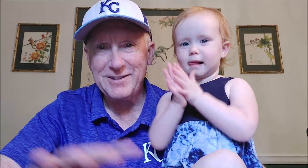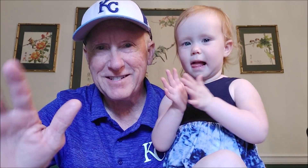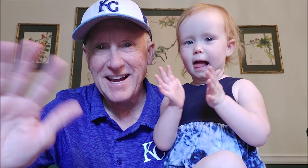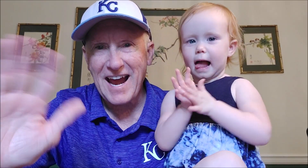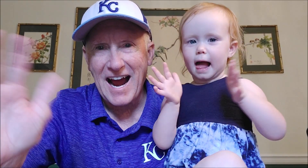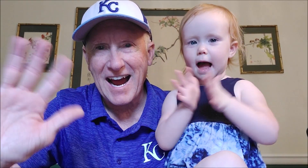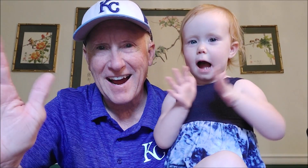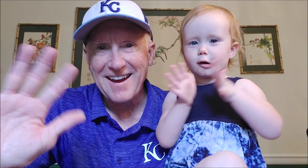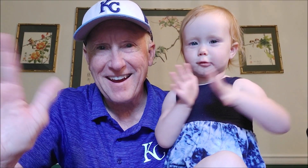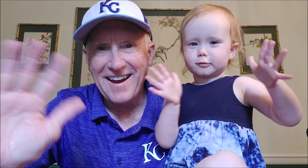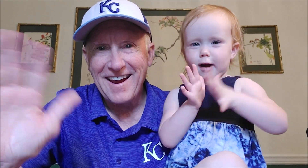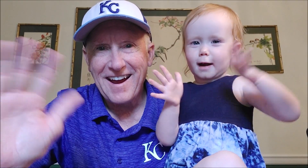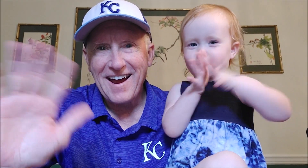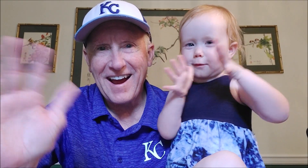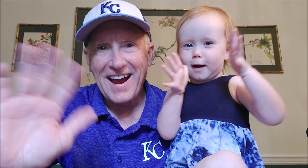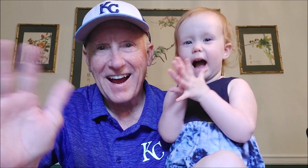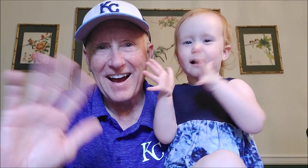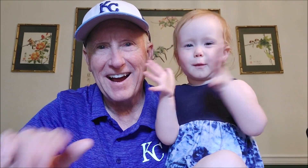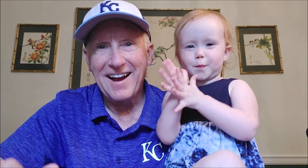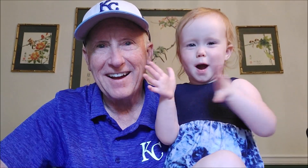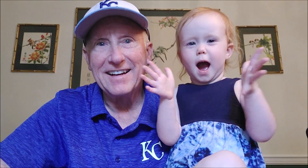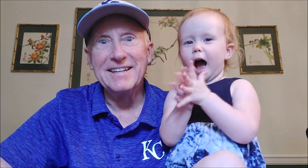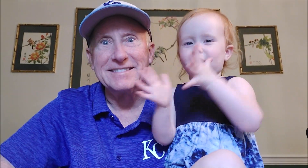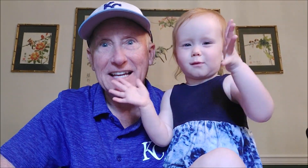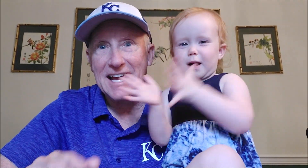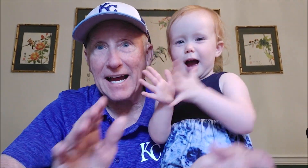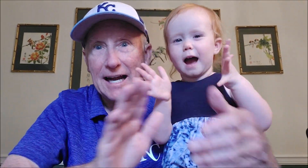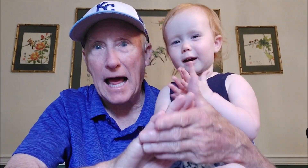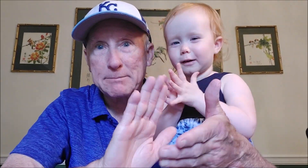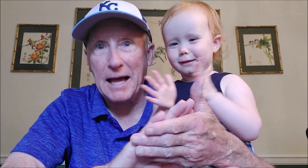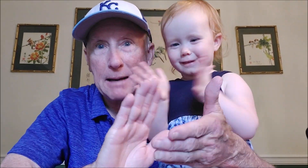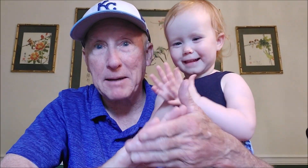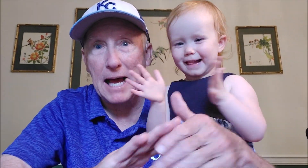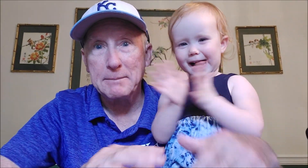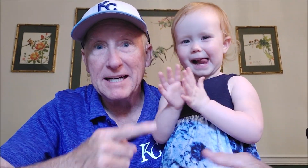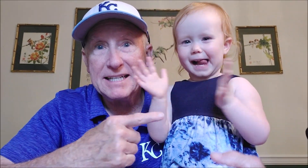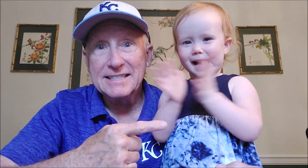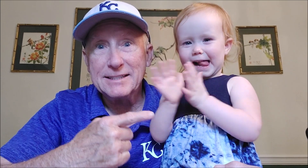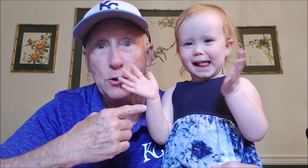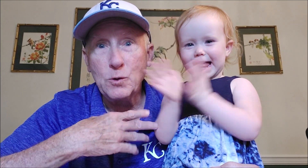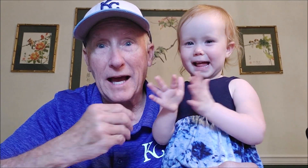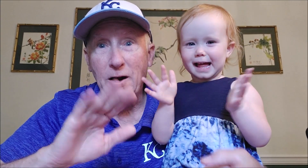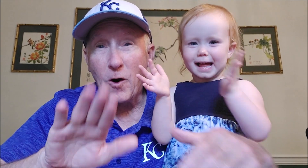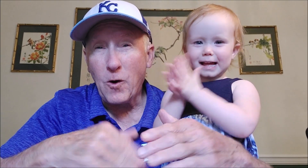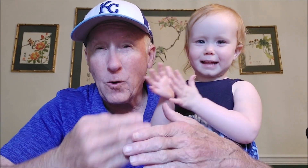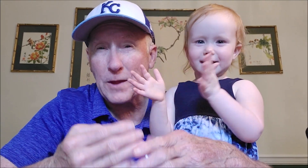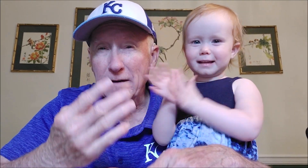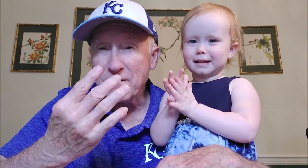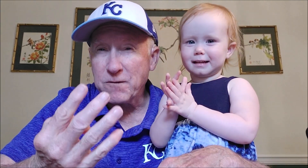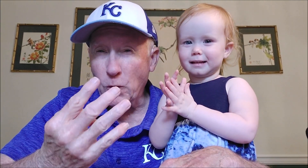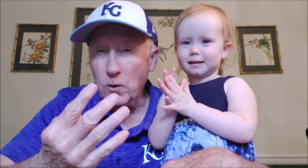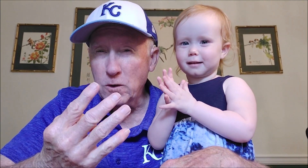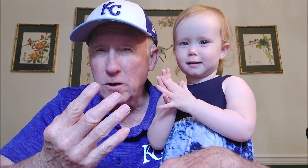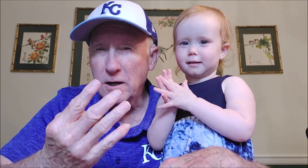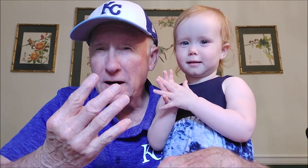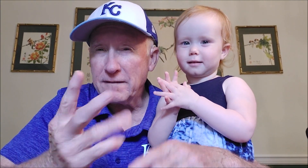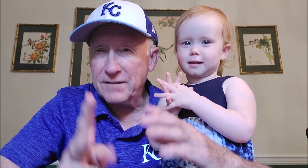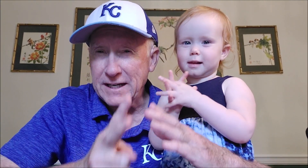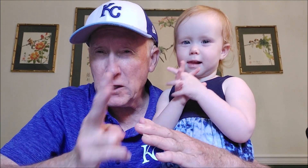Can you say hi? Quack, quack, quack, Yeah, quack. clap, clap, clap. Did you like all the four